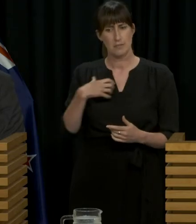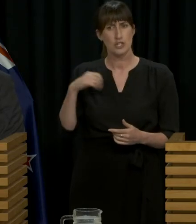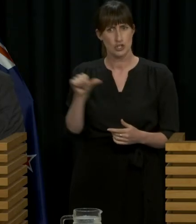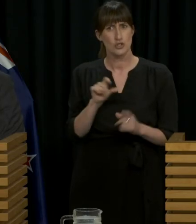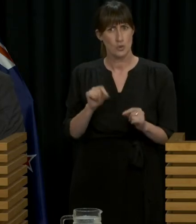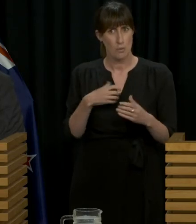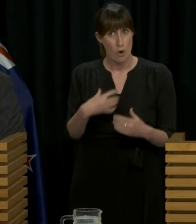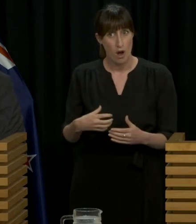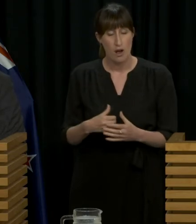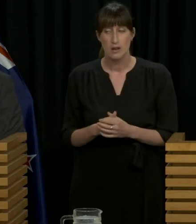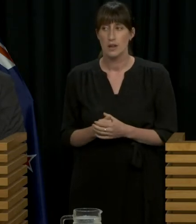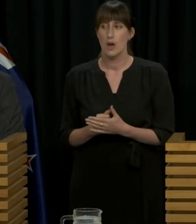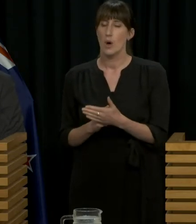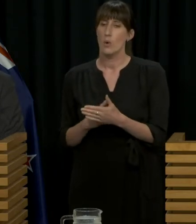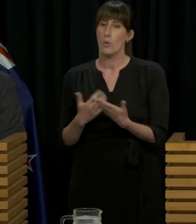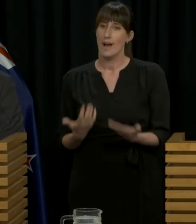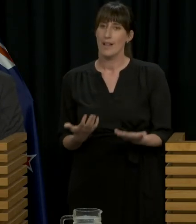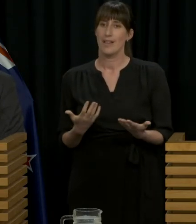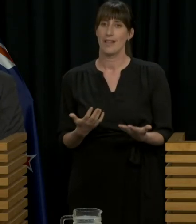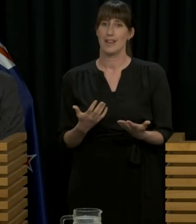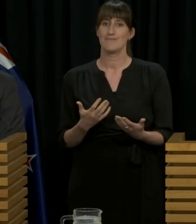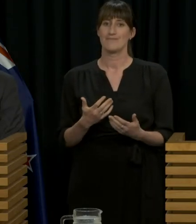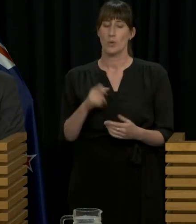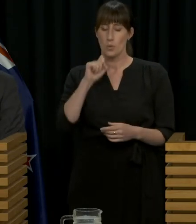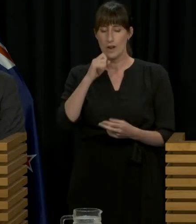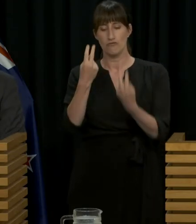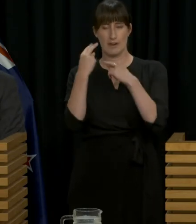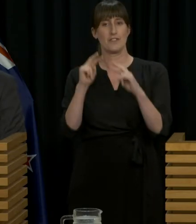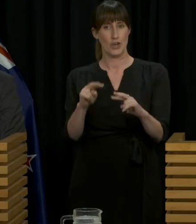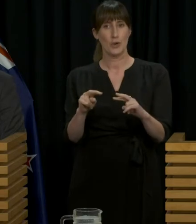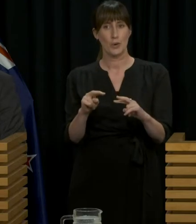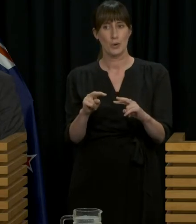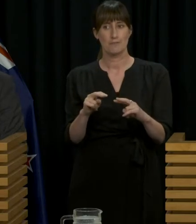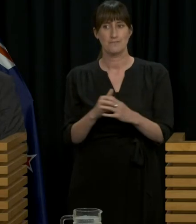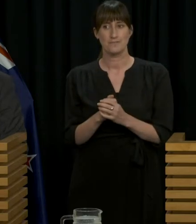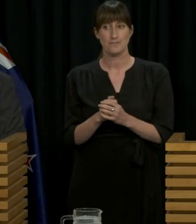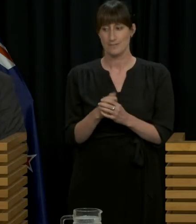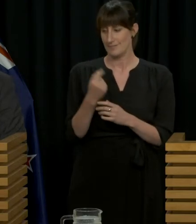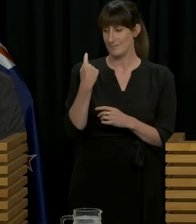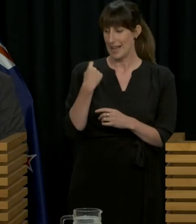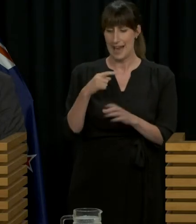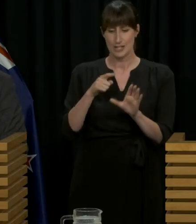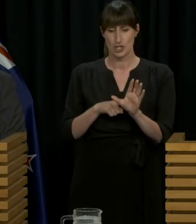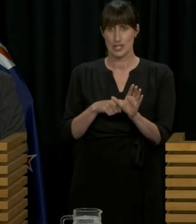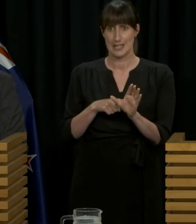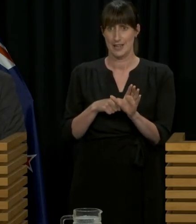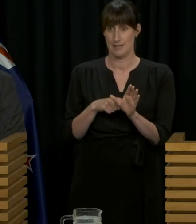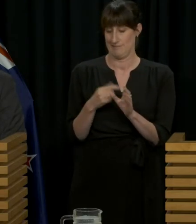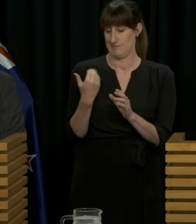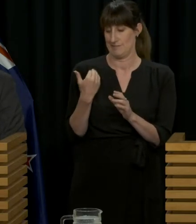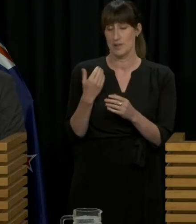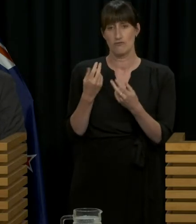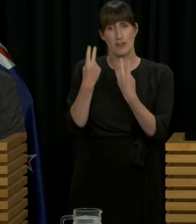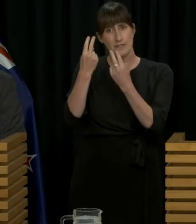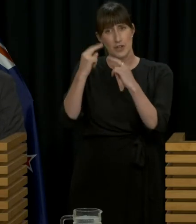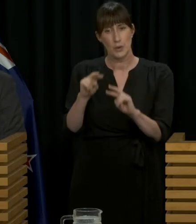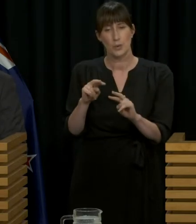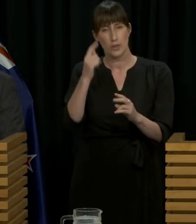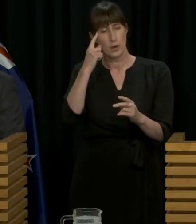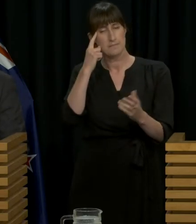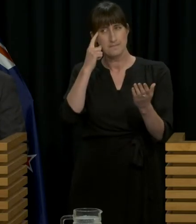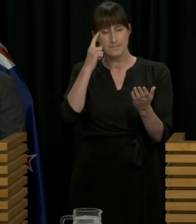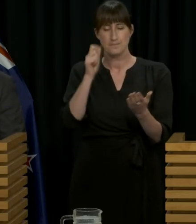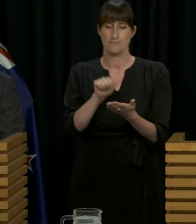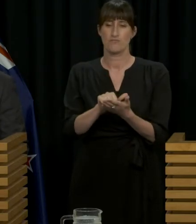the things that we will look at. At the time that we looked at it last, which again was only, not late in the year last year, that was the appropriate balance. That